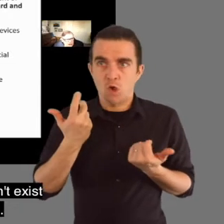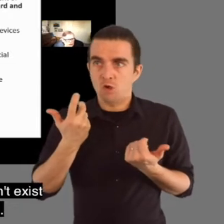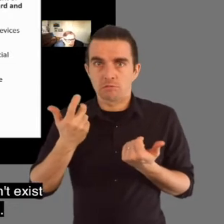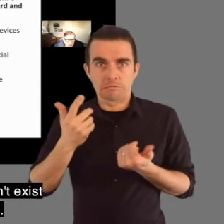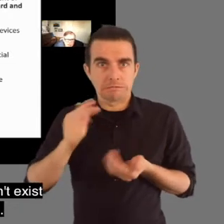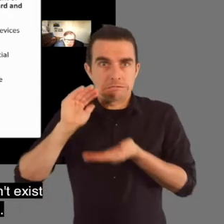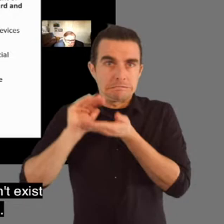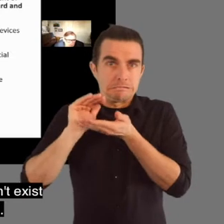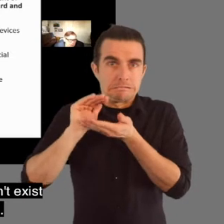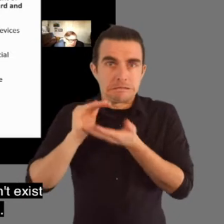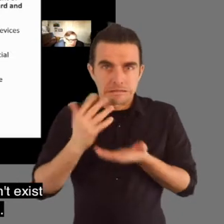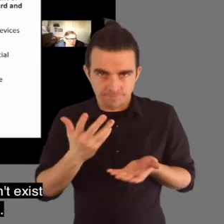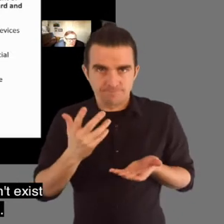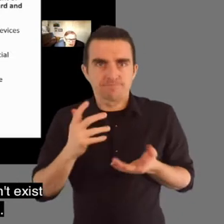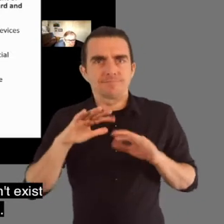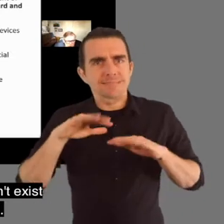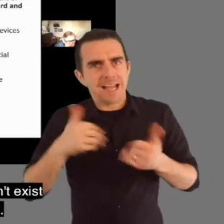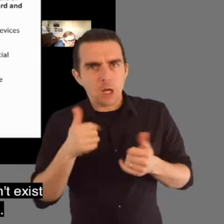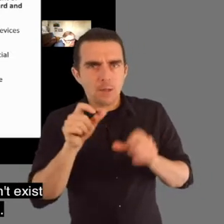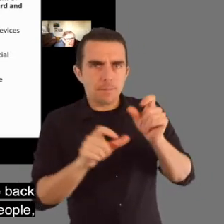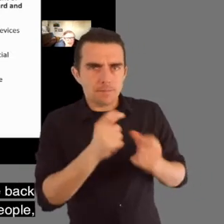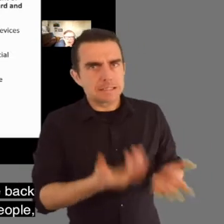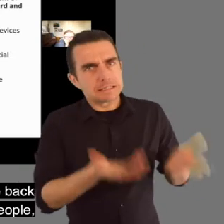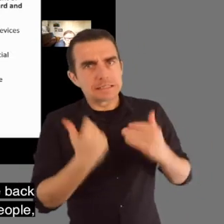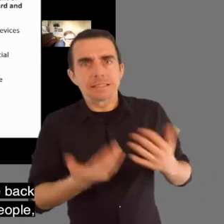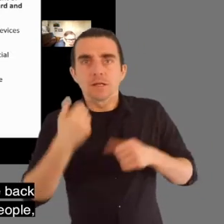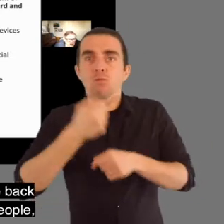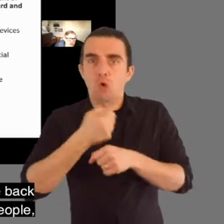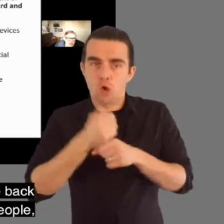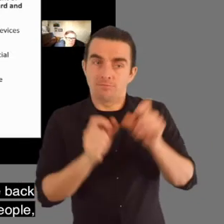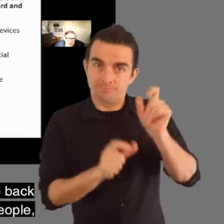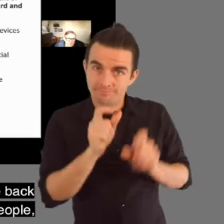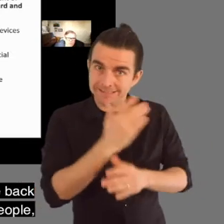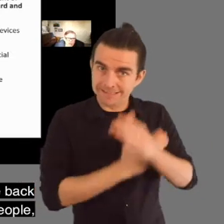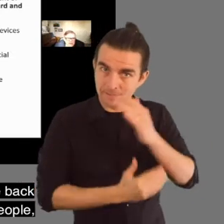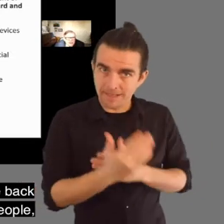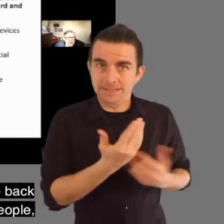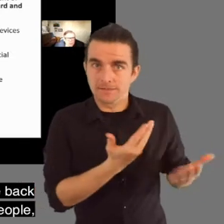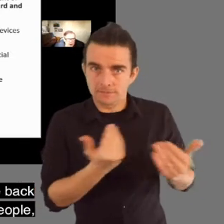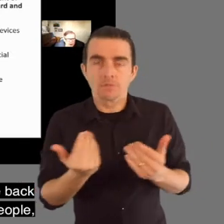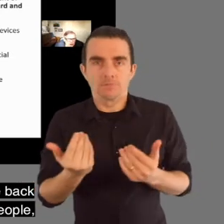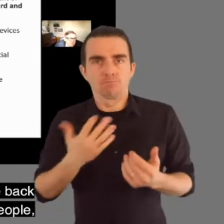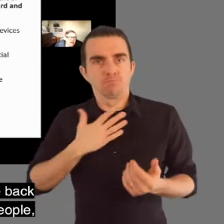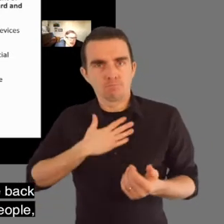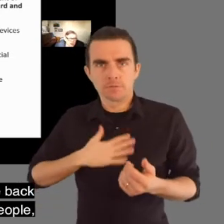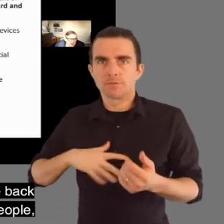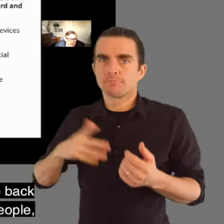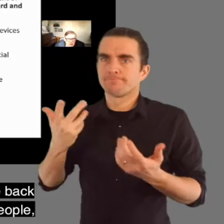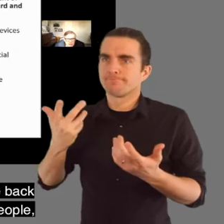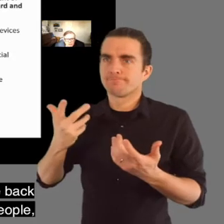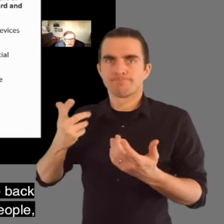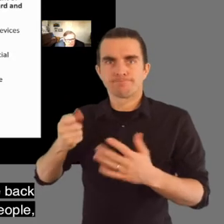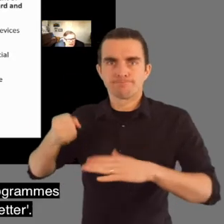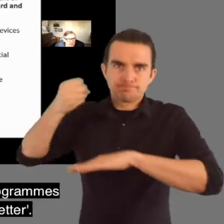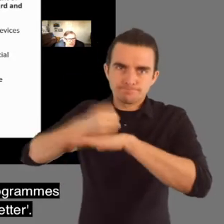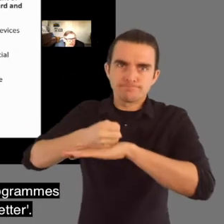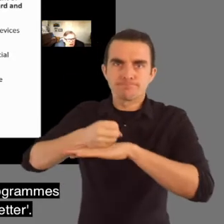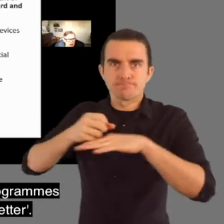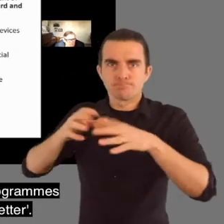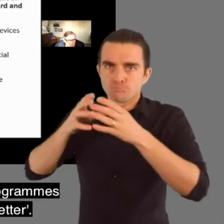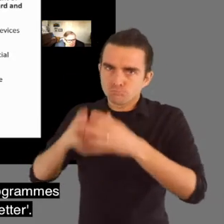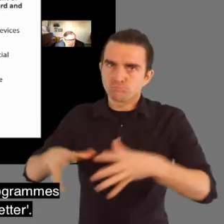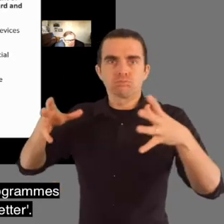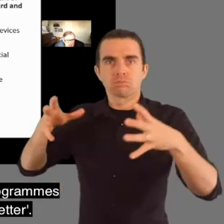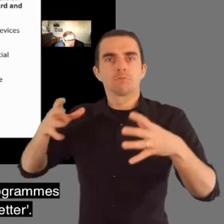places, those programs don't exist or they're very marginal. One of the ways to get people back into work, including disabled people, is to